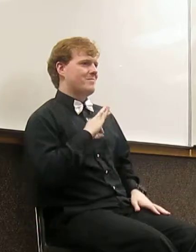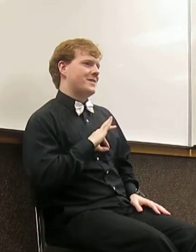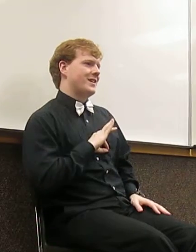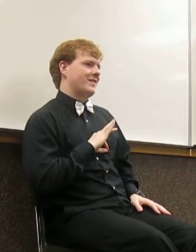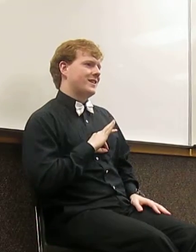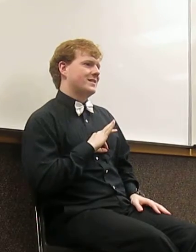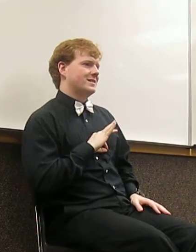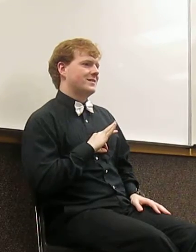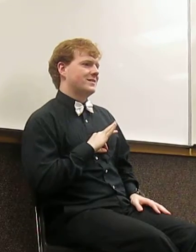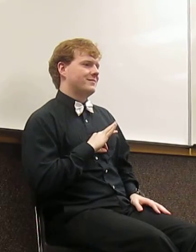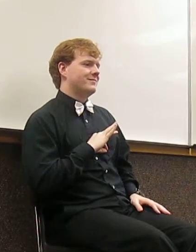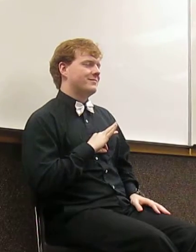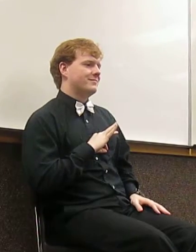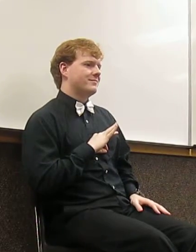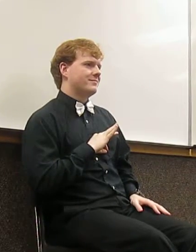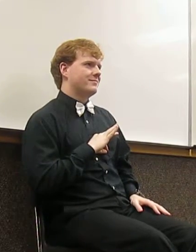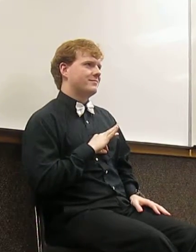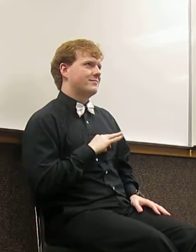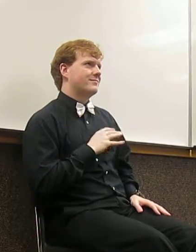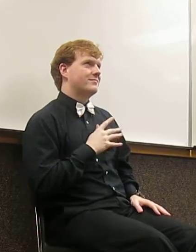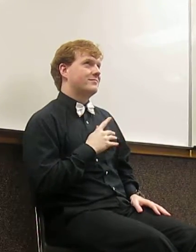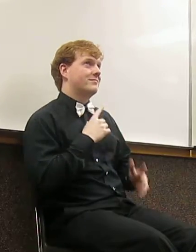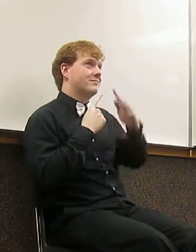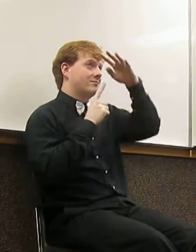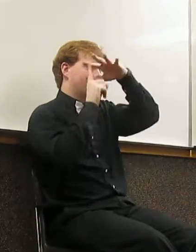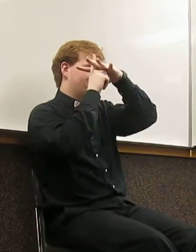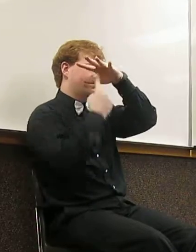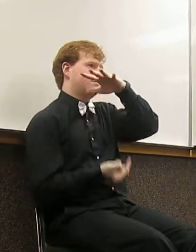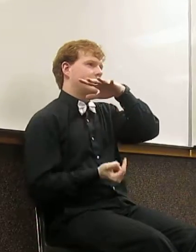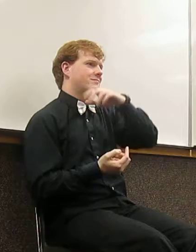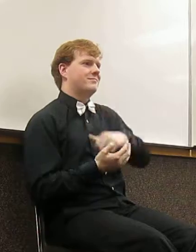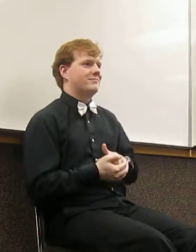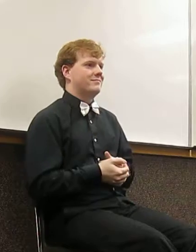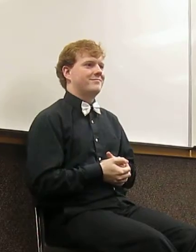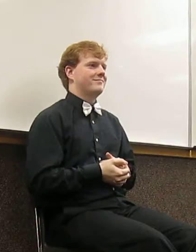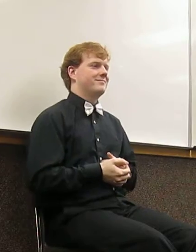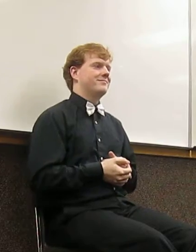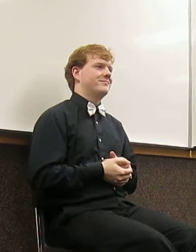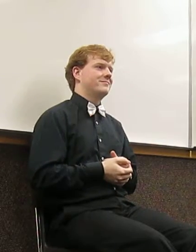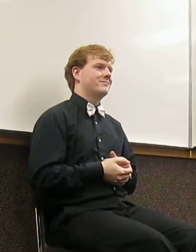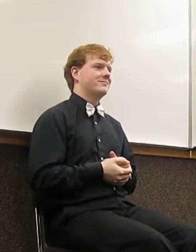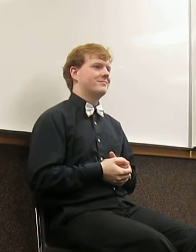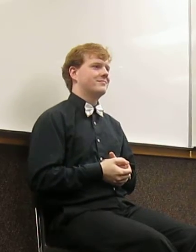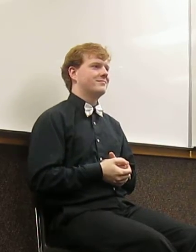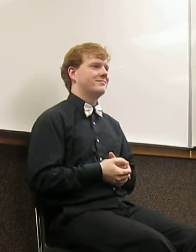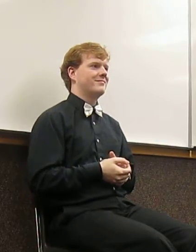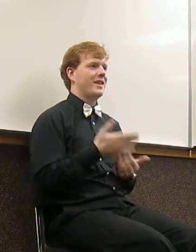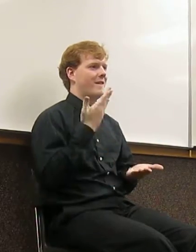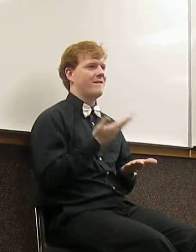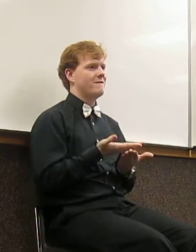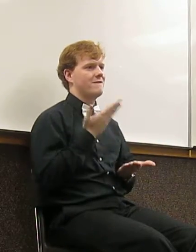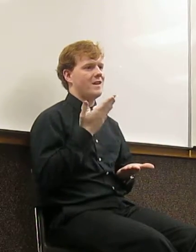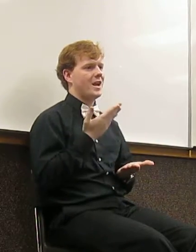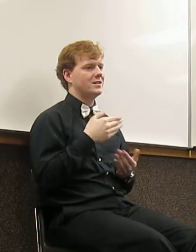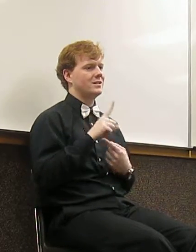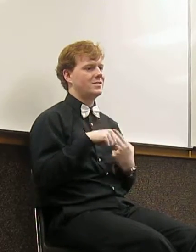know, I lost the word. Facts of water, thank you. Katie.